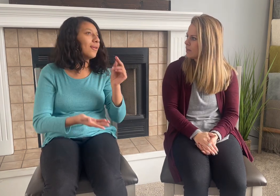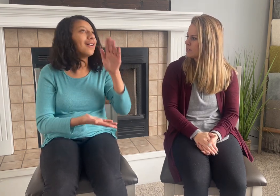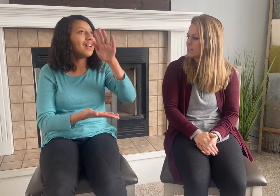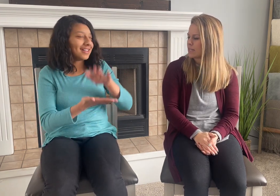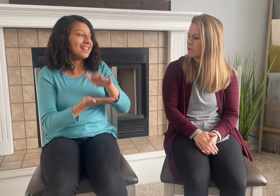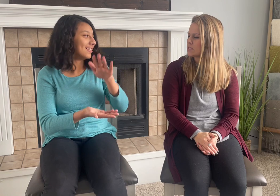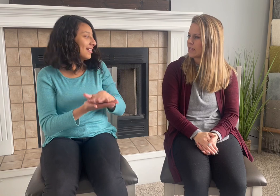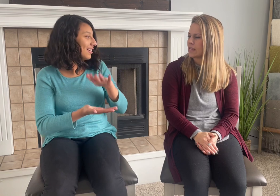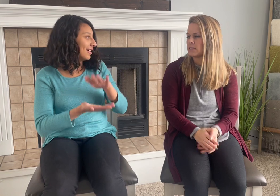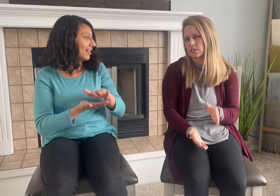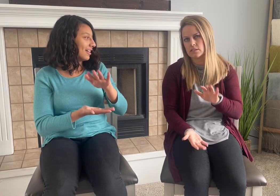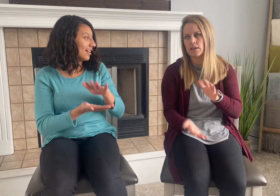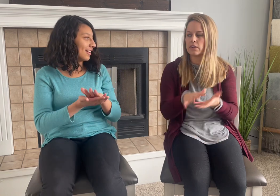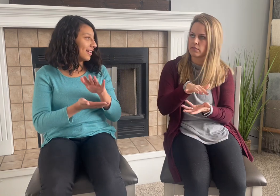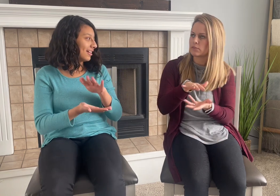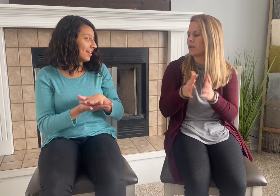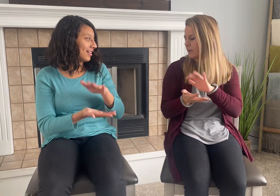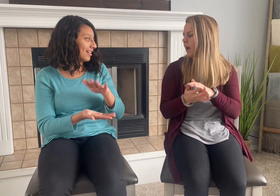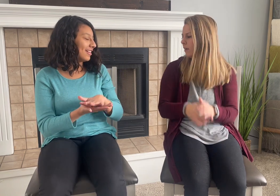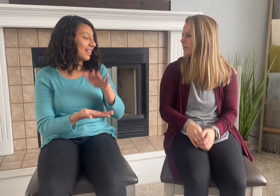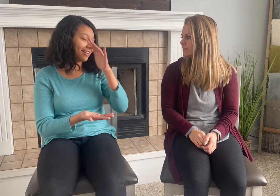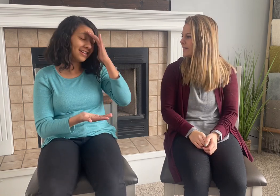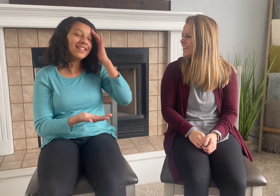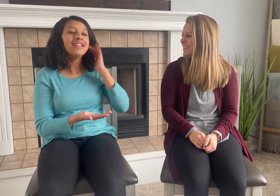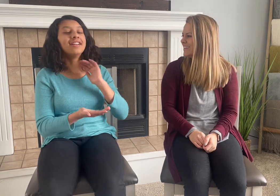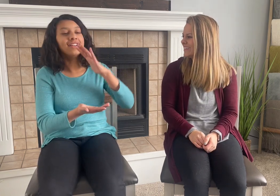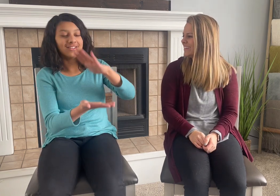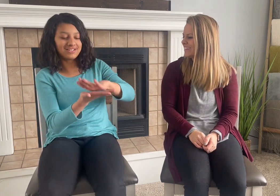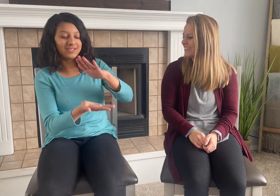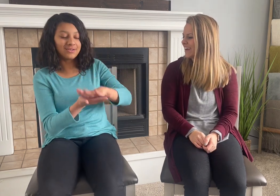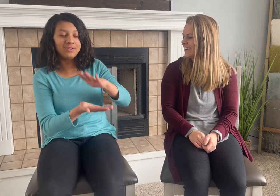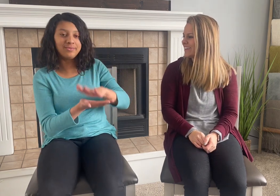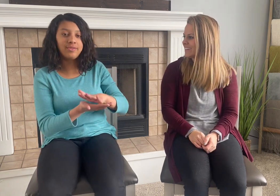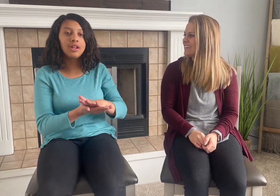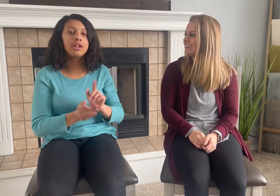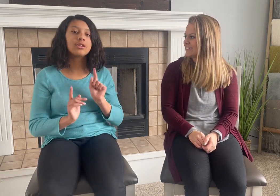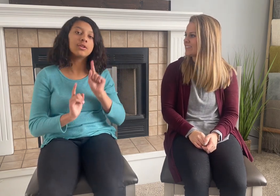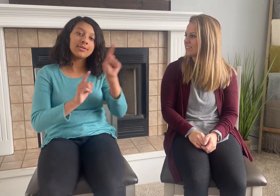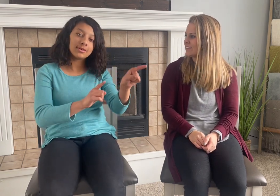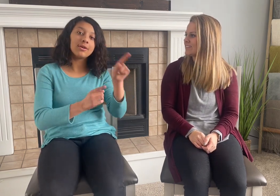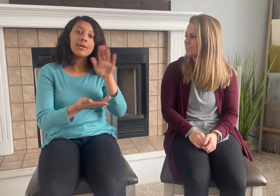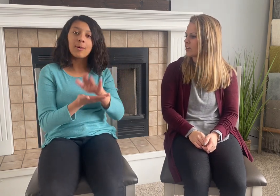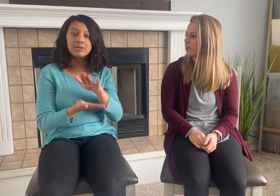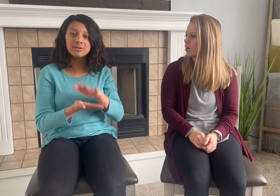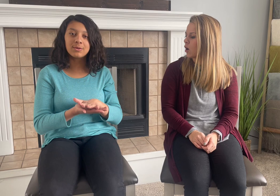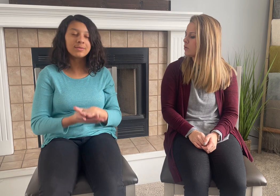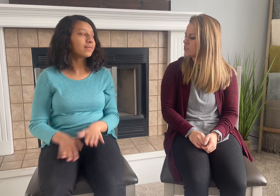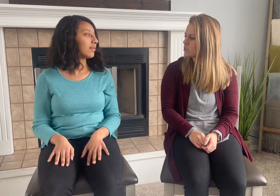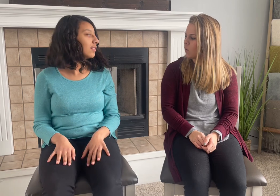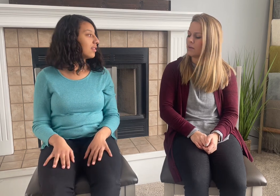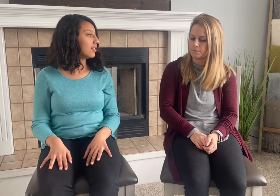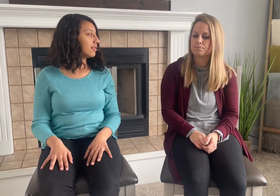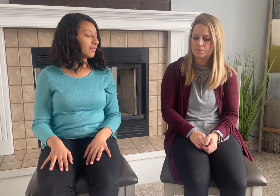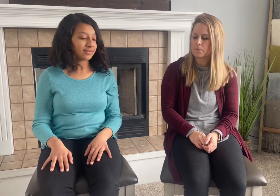She said, I was thinking, is it this way or this way? Yeah. Yeah. Okay. So you're going to go to school. Yep.